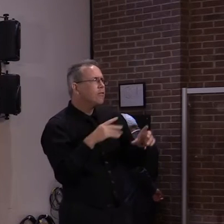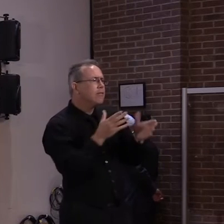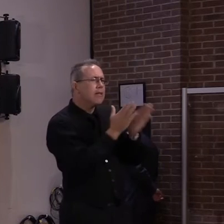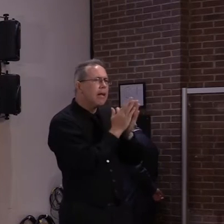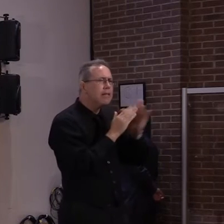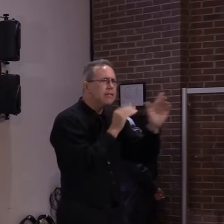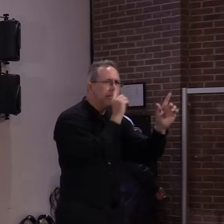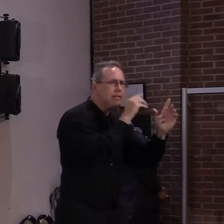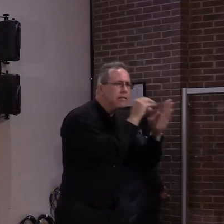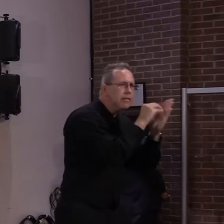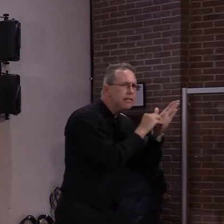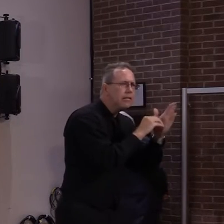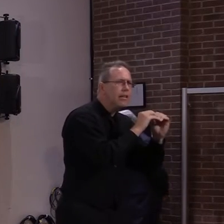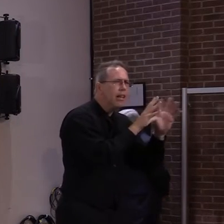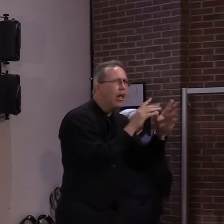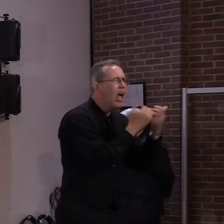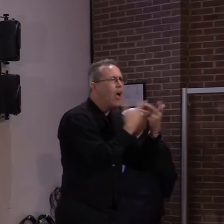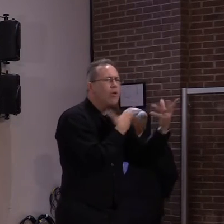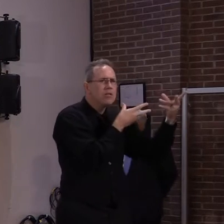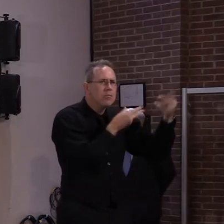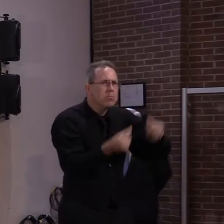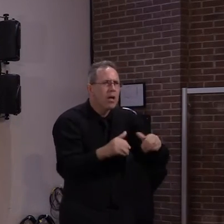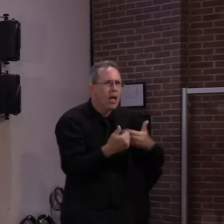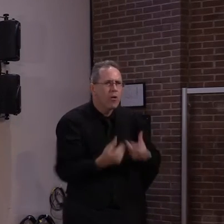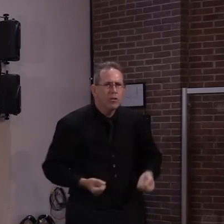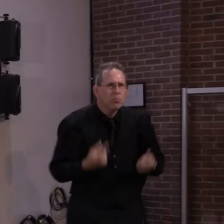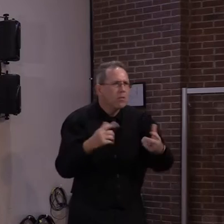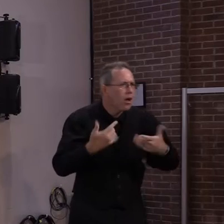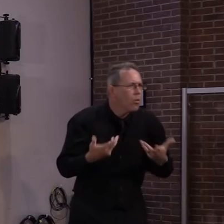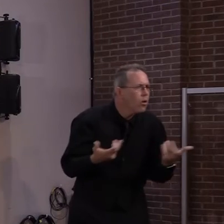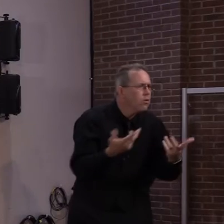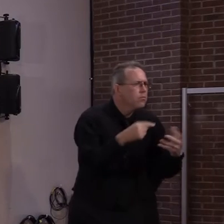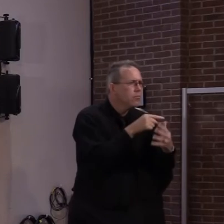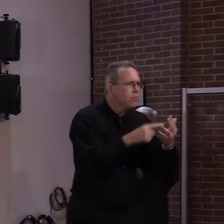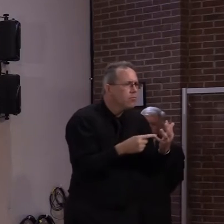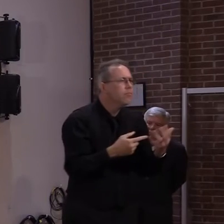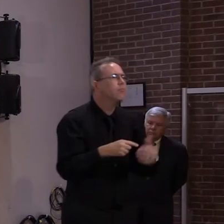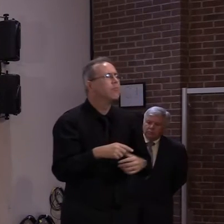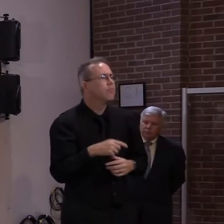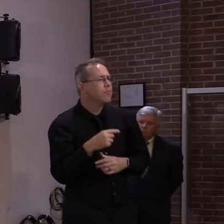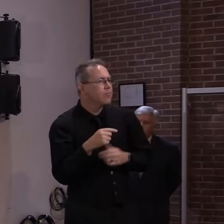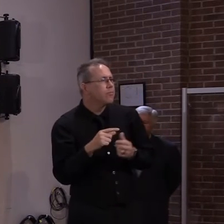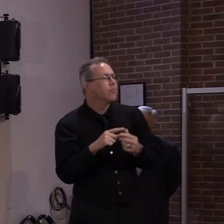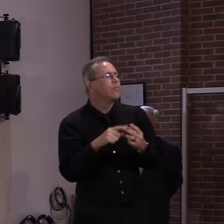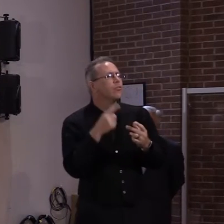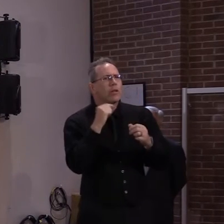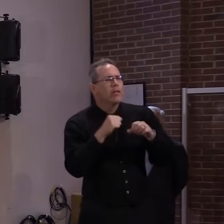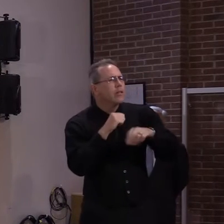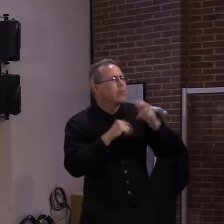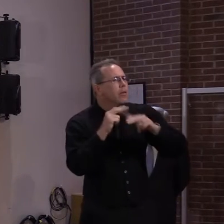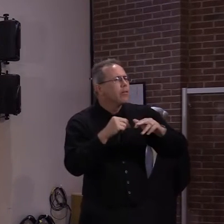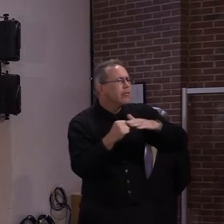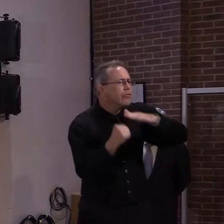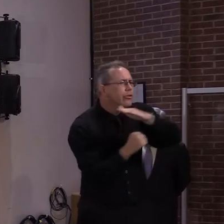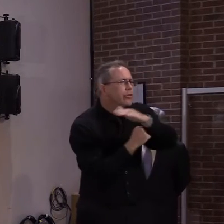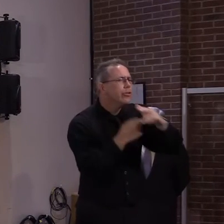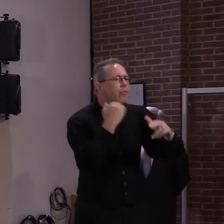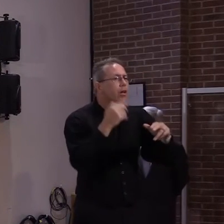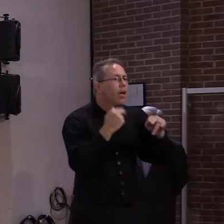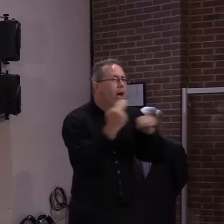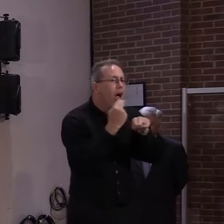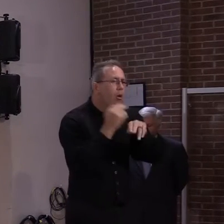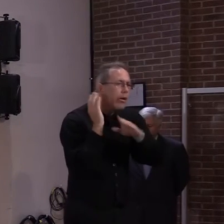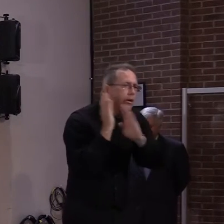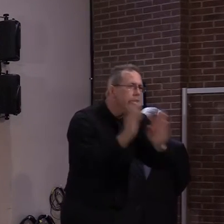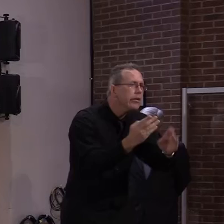next infrastructure bill comes out, that was passed by the Senate and is agreed to by the House, this will give us flexibility over the